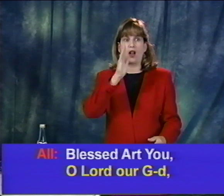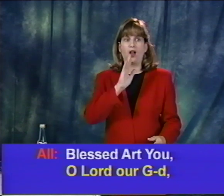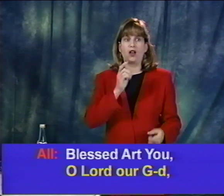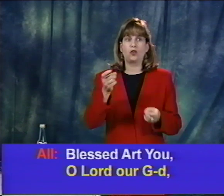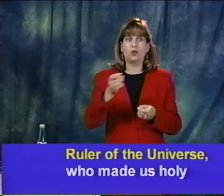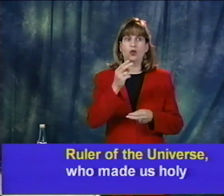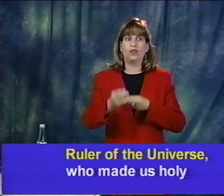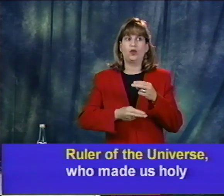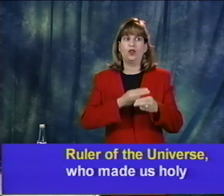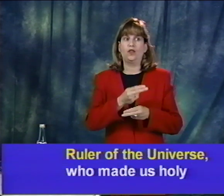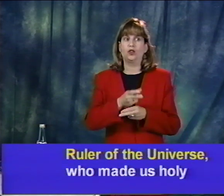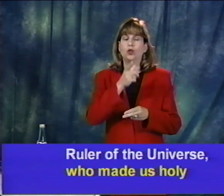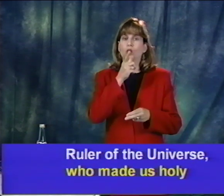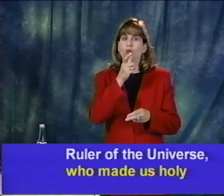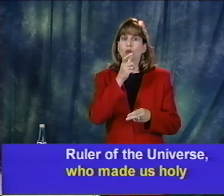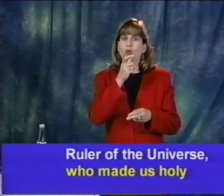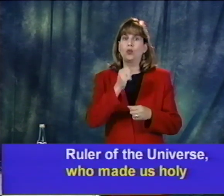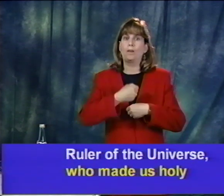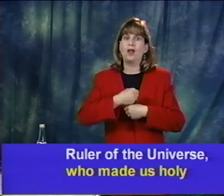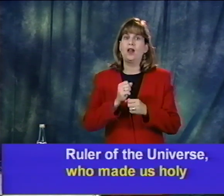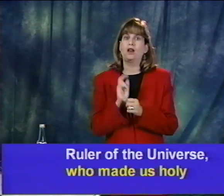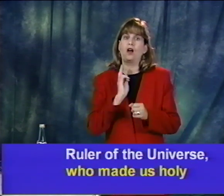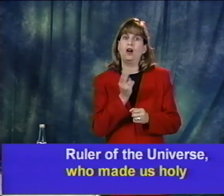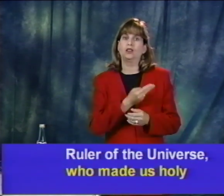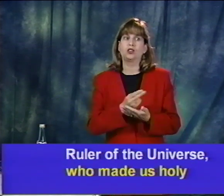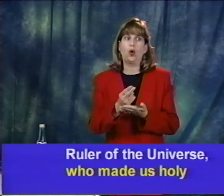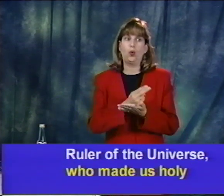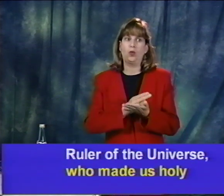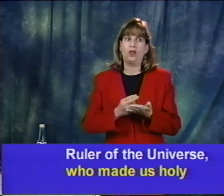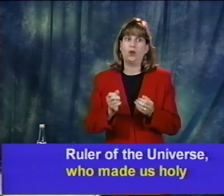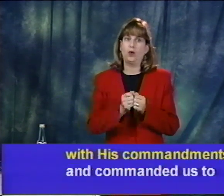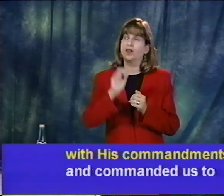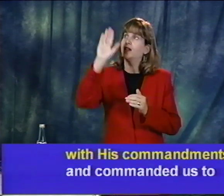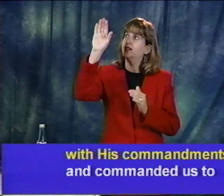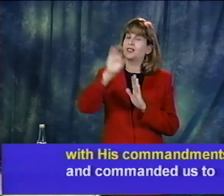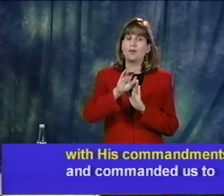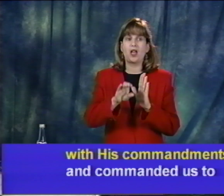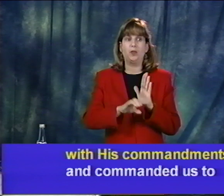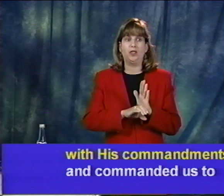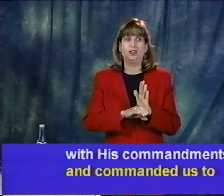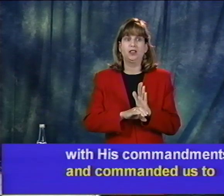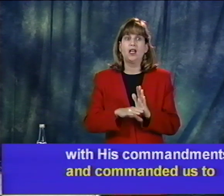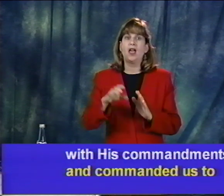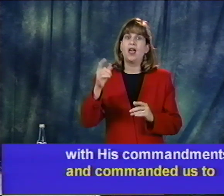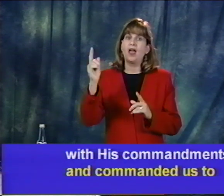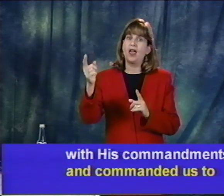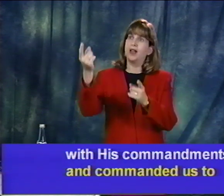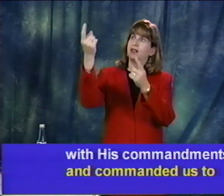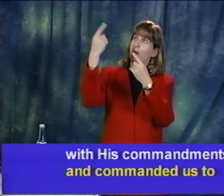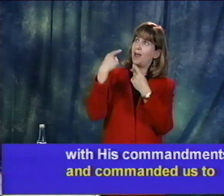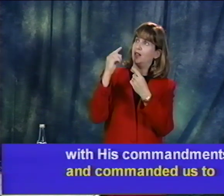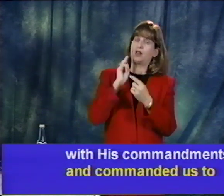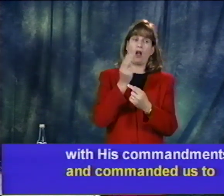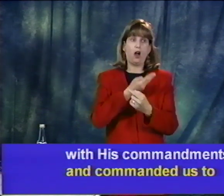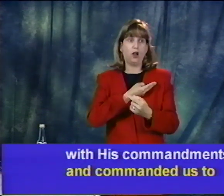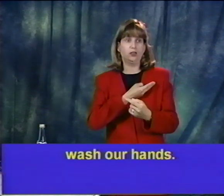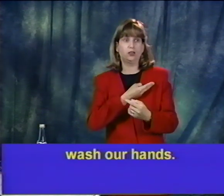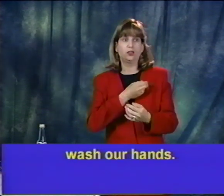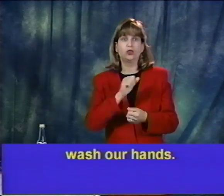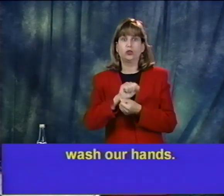our God, ruler of the universe, who made us holy with his commandments and commanded us to